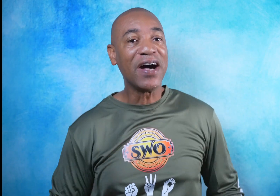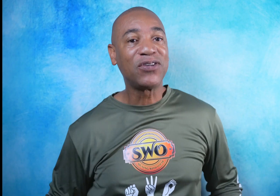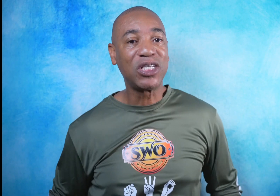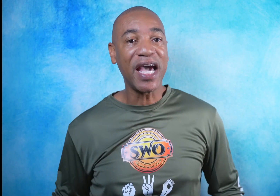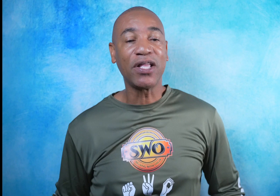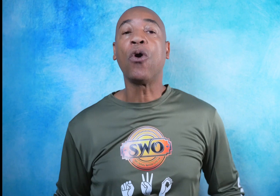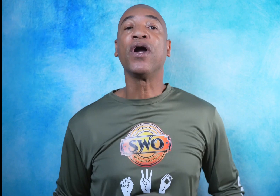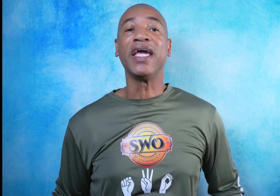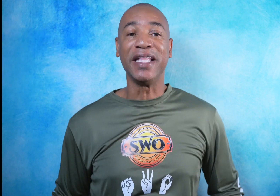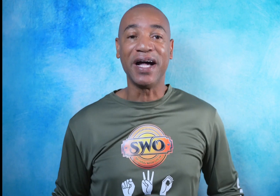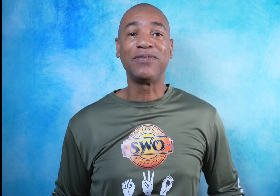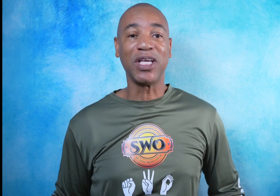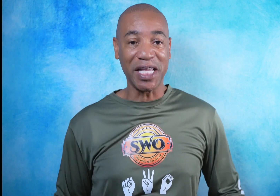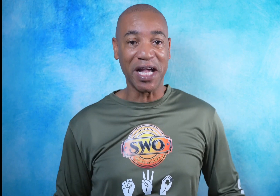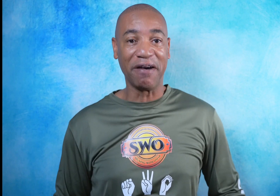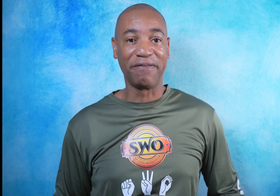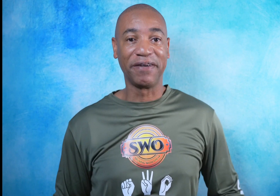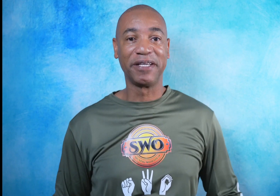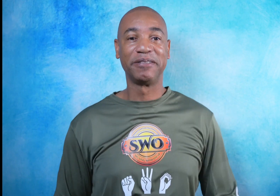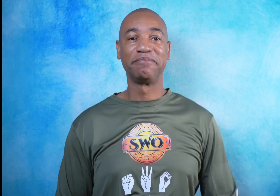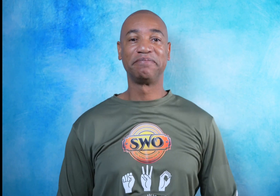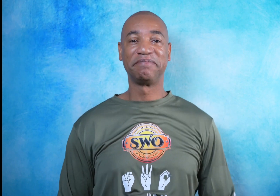Enough said or enough's enough.